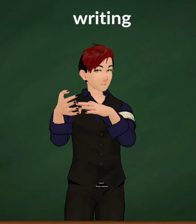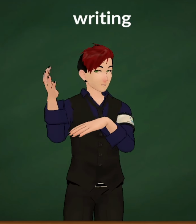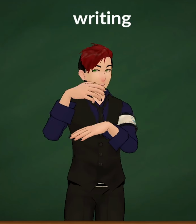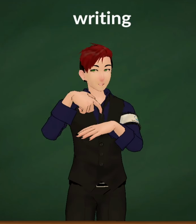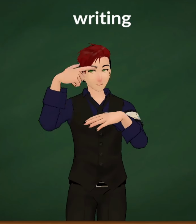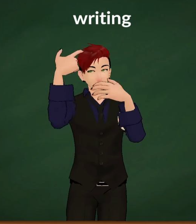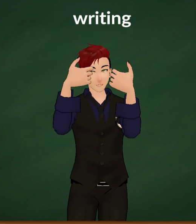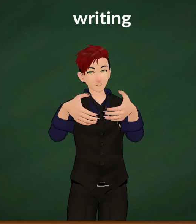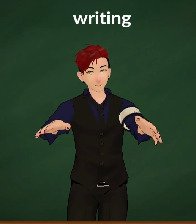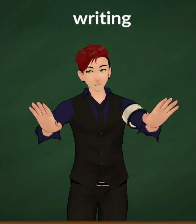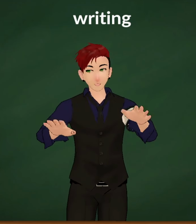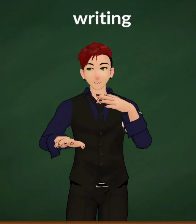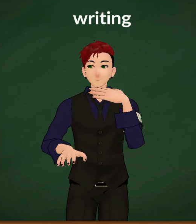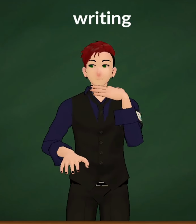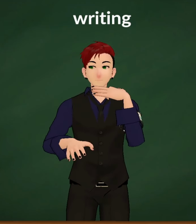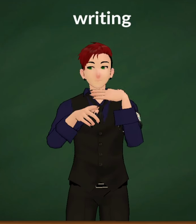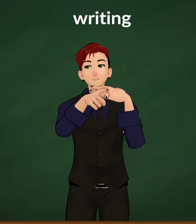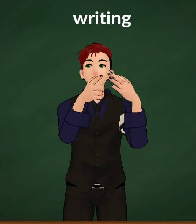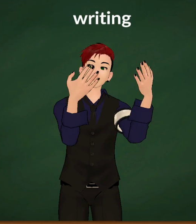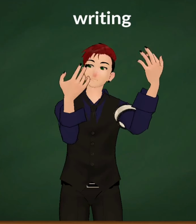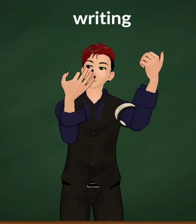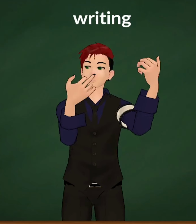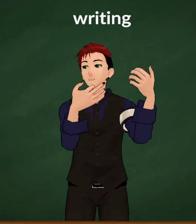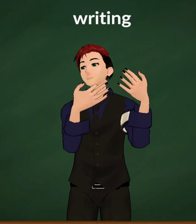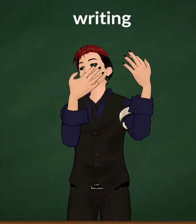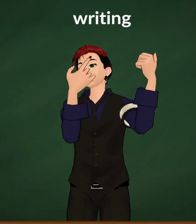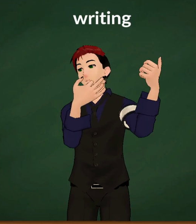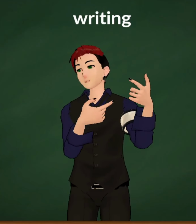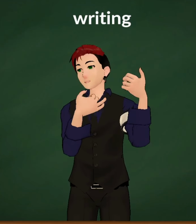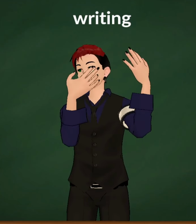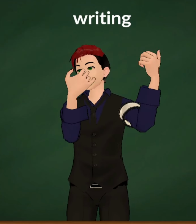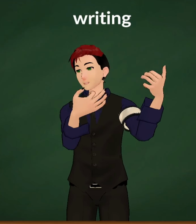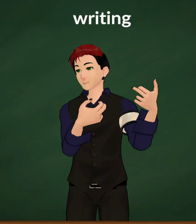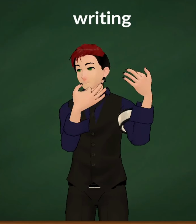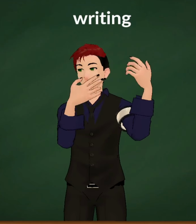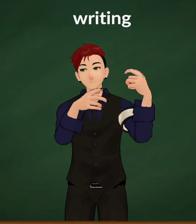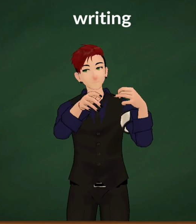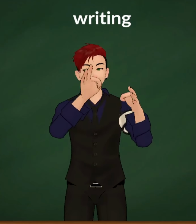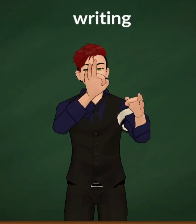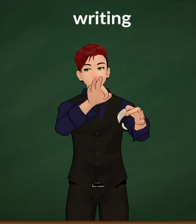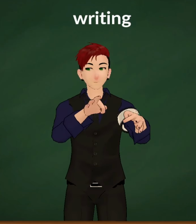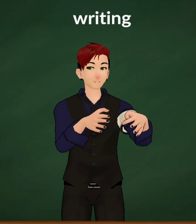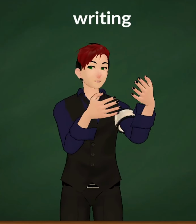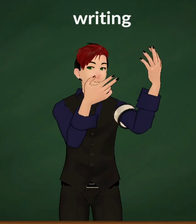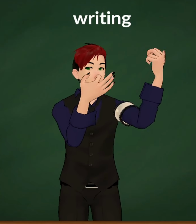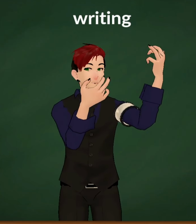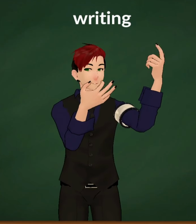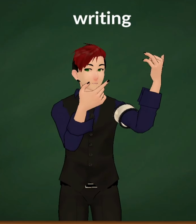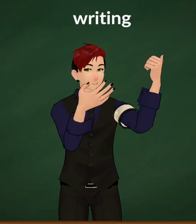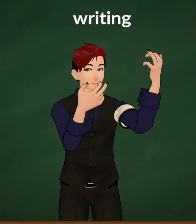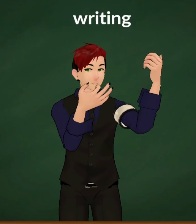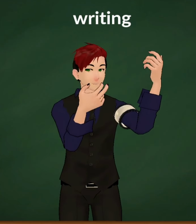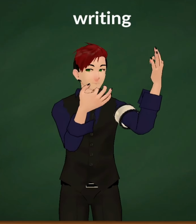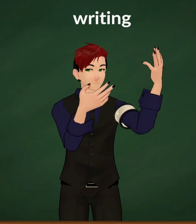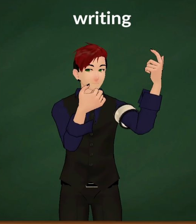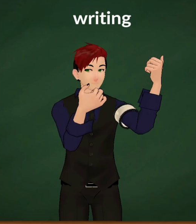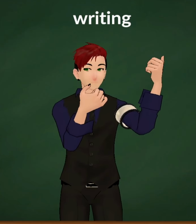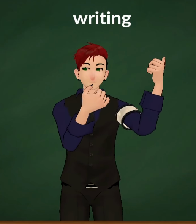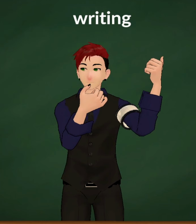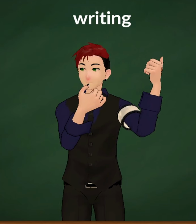interpreting all day, so my brain is gone. Yeah, so wait, waiting, that is the perfect example. So wait,